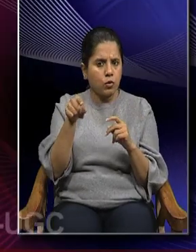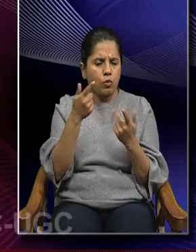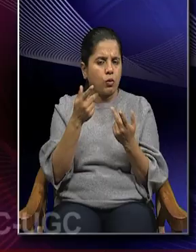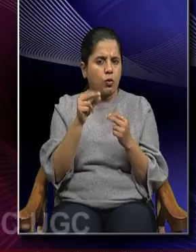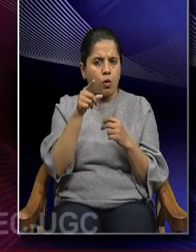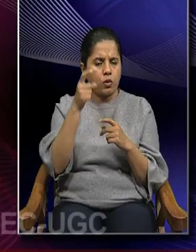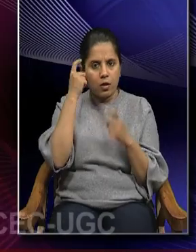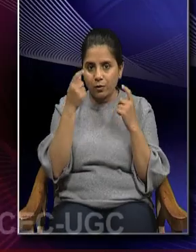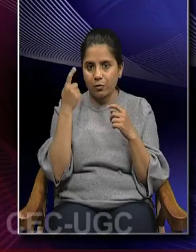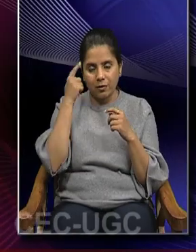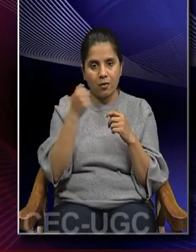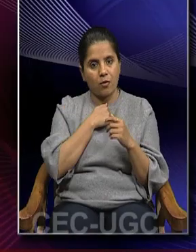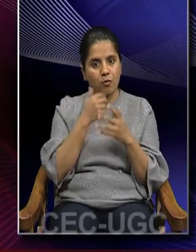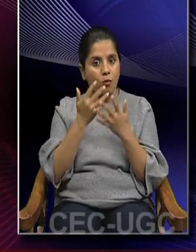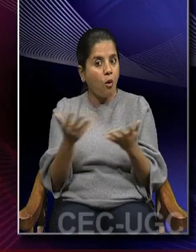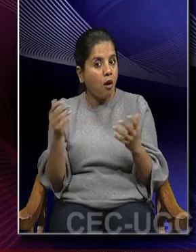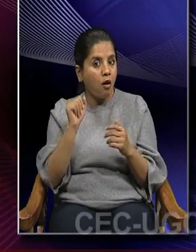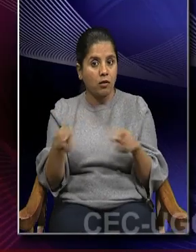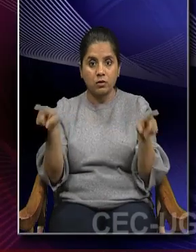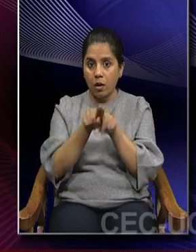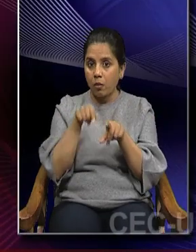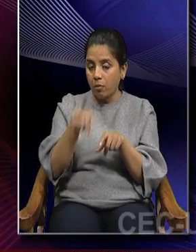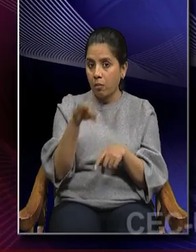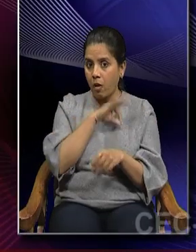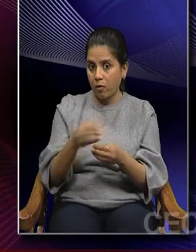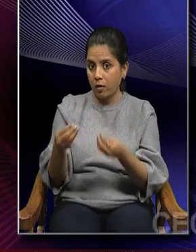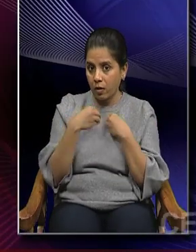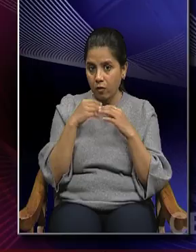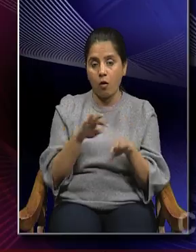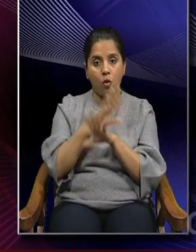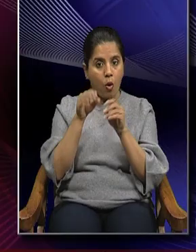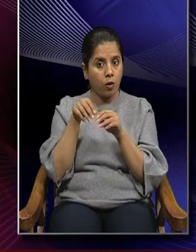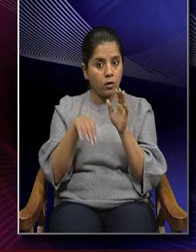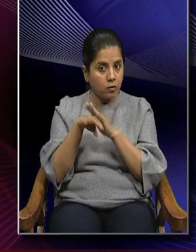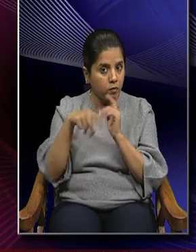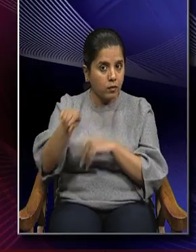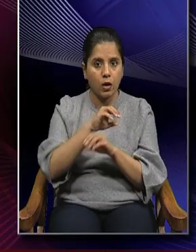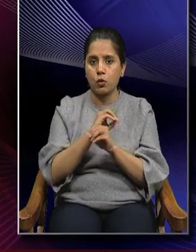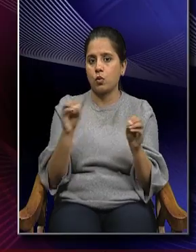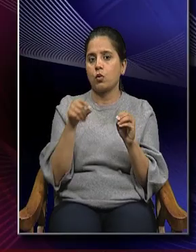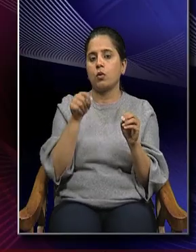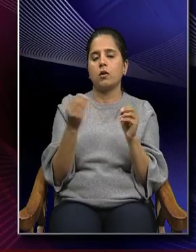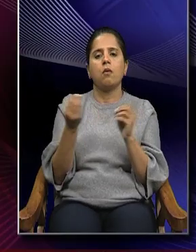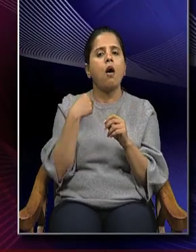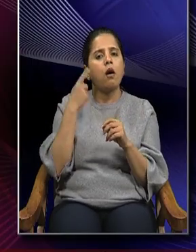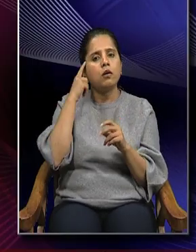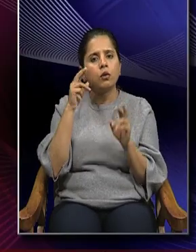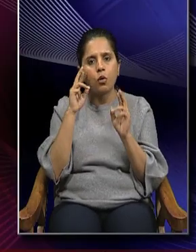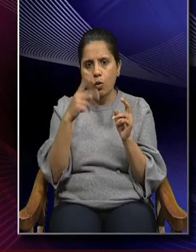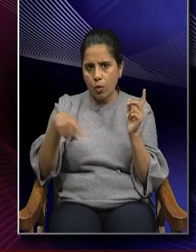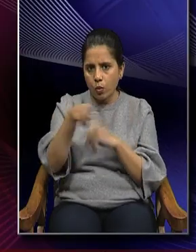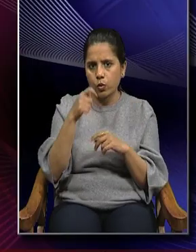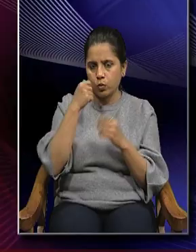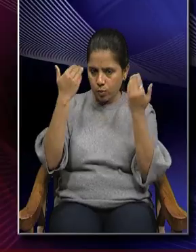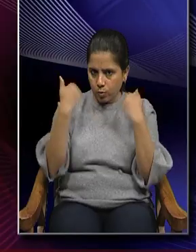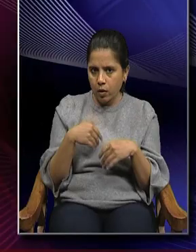your product will be giving you the same profit in all stages. It is just like expecting from a human being that